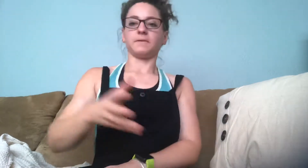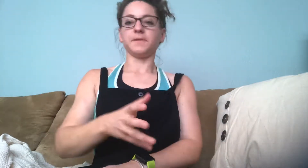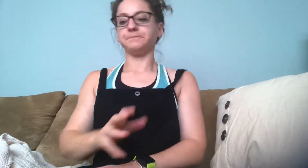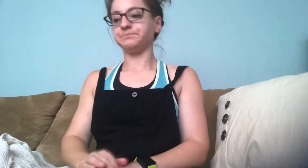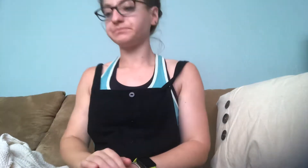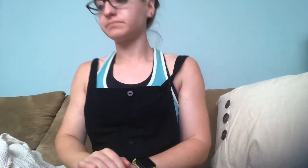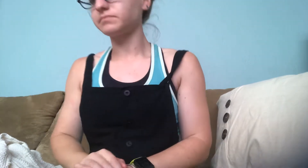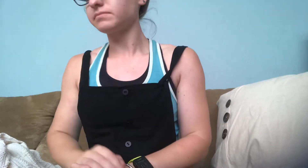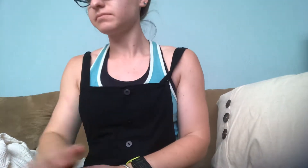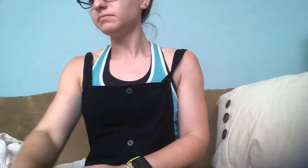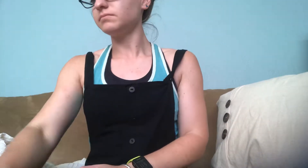Okay.